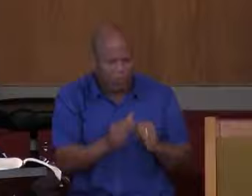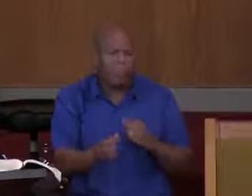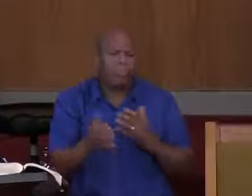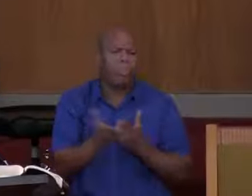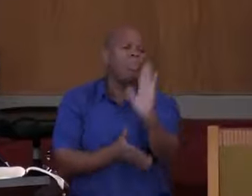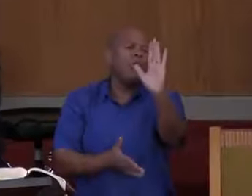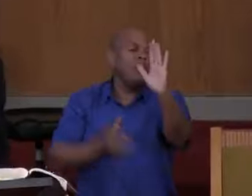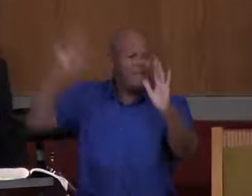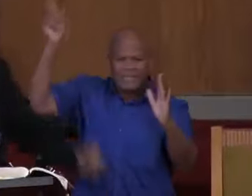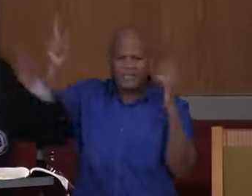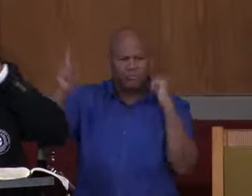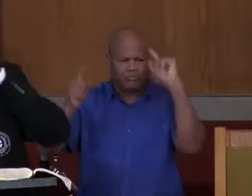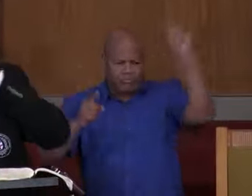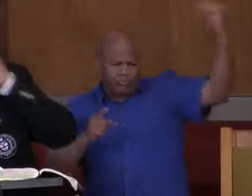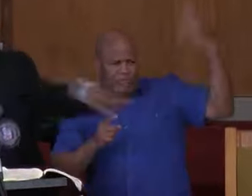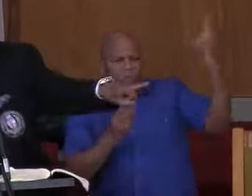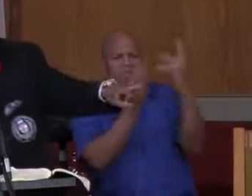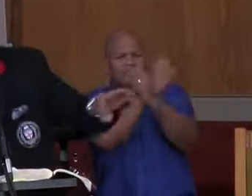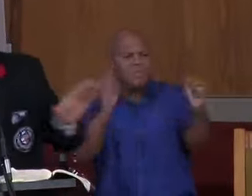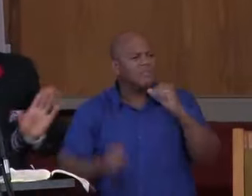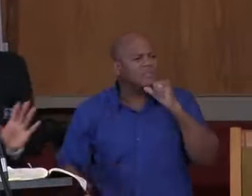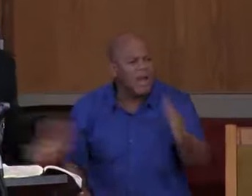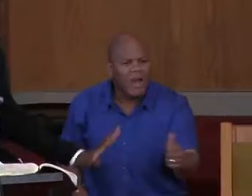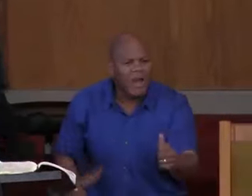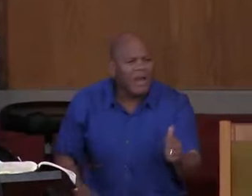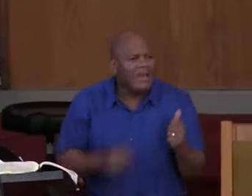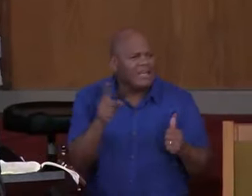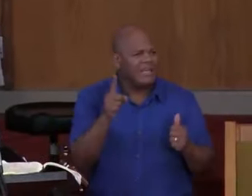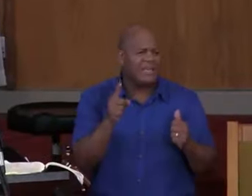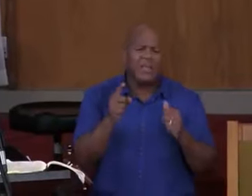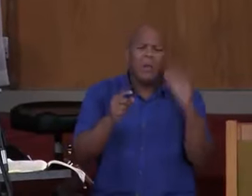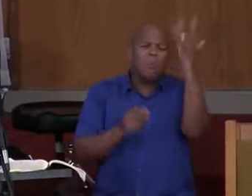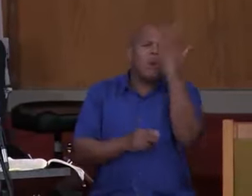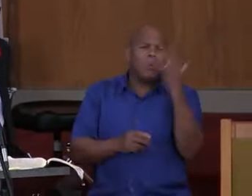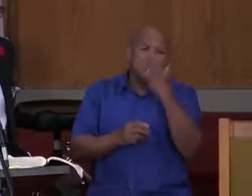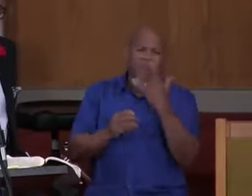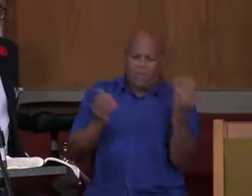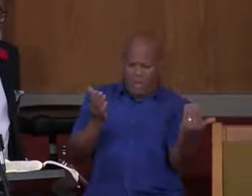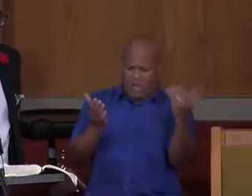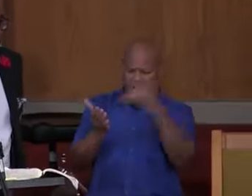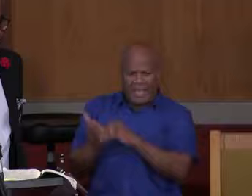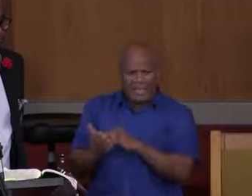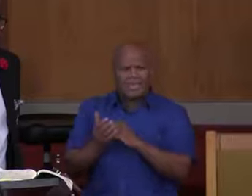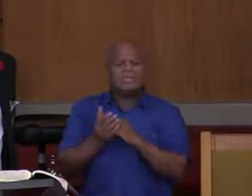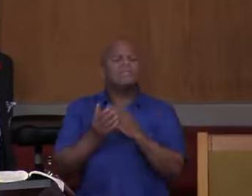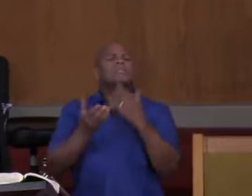too gracious not to save, and too merciful not to give me another chance.